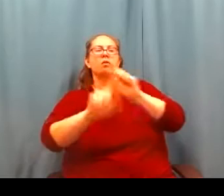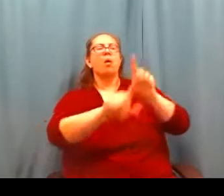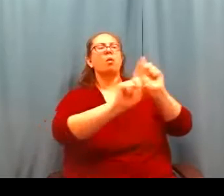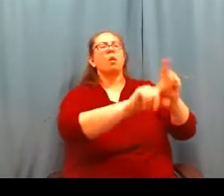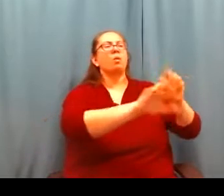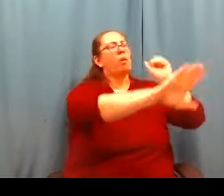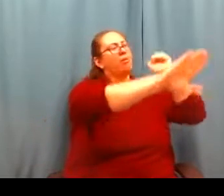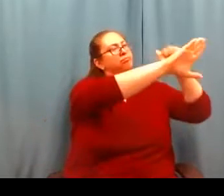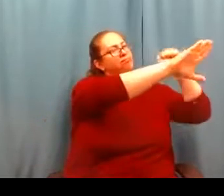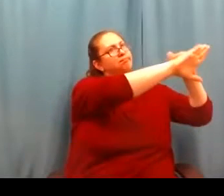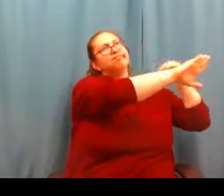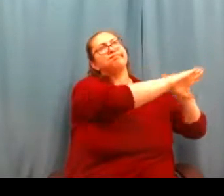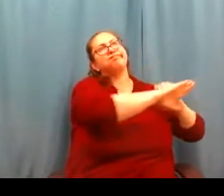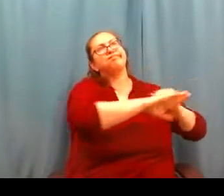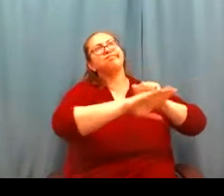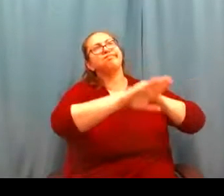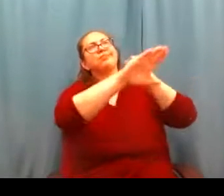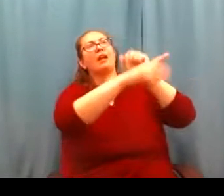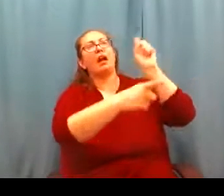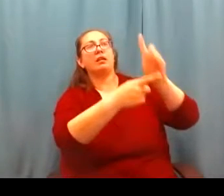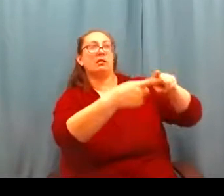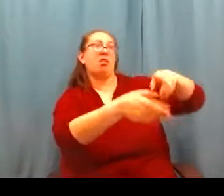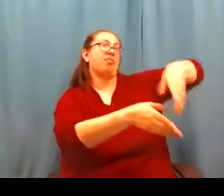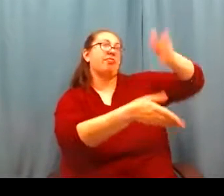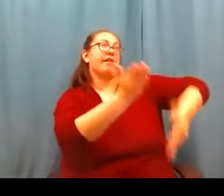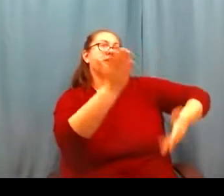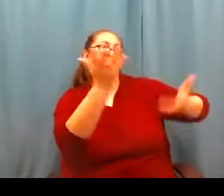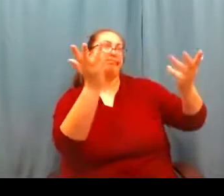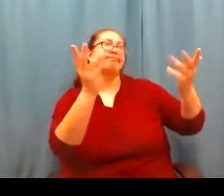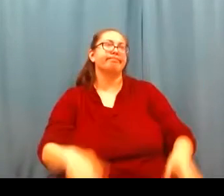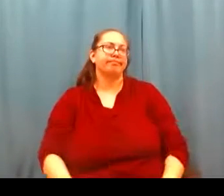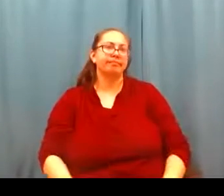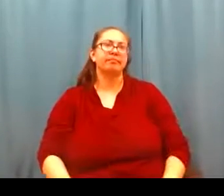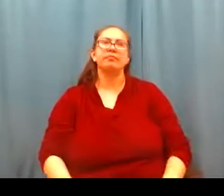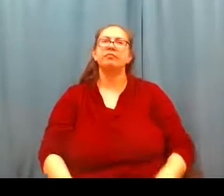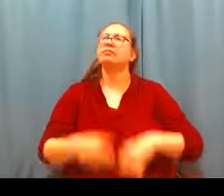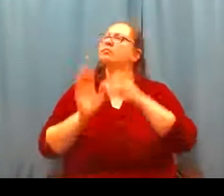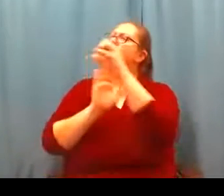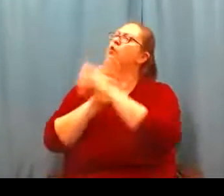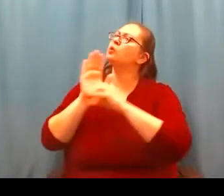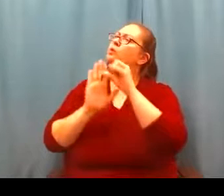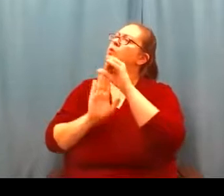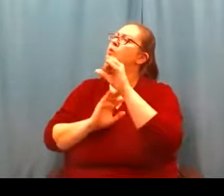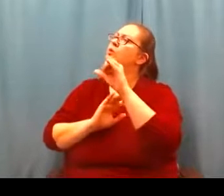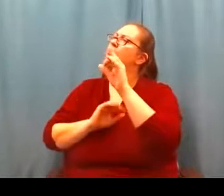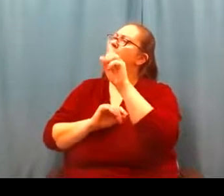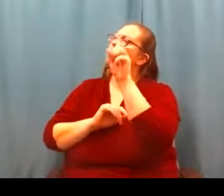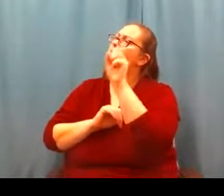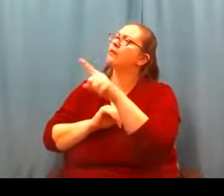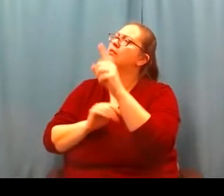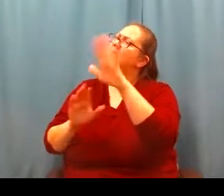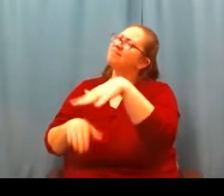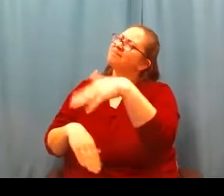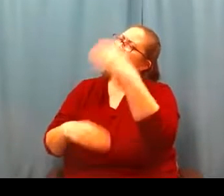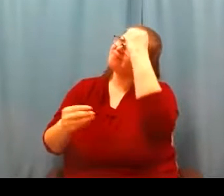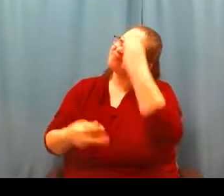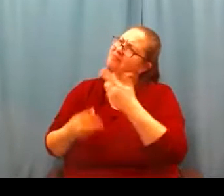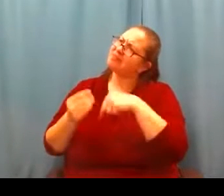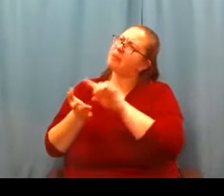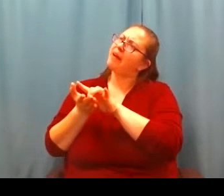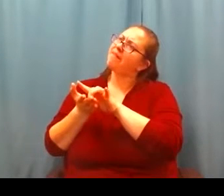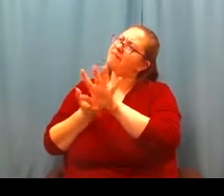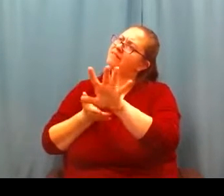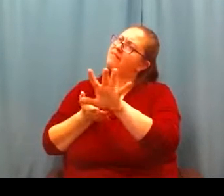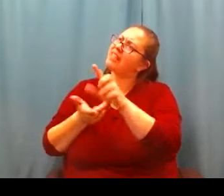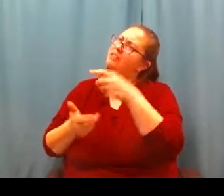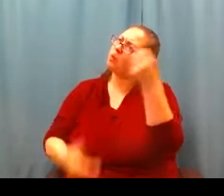census. Mayor, we have our first question from YouTube. Diane wants to know, can you give us an update on the eviction moratorium?